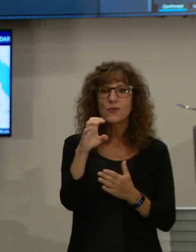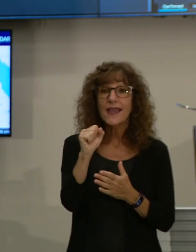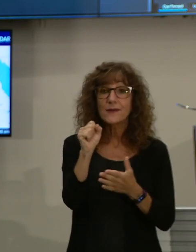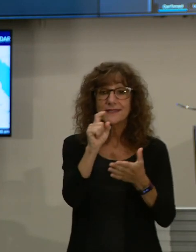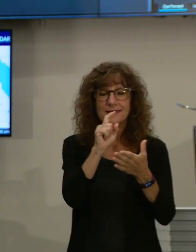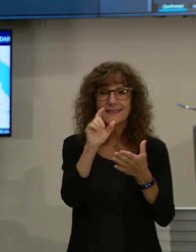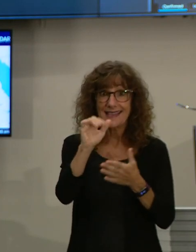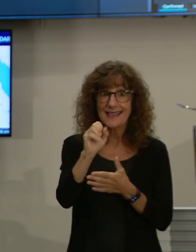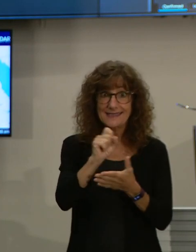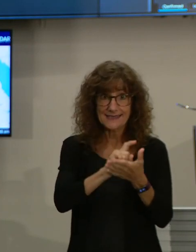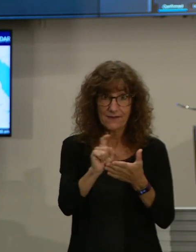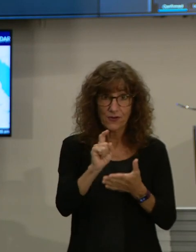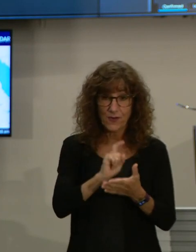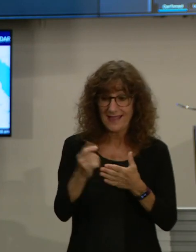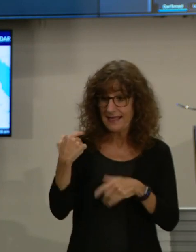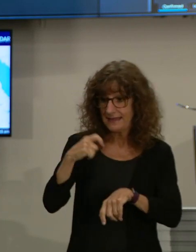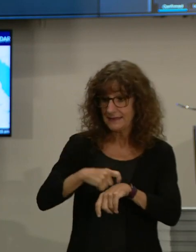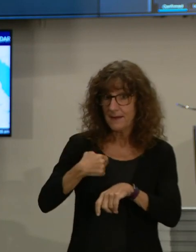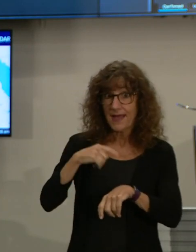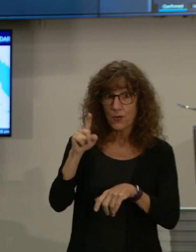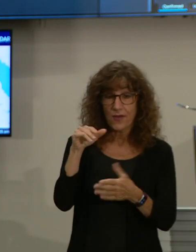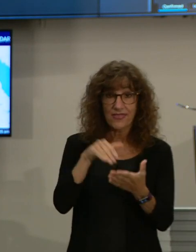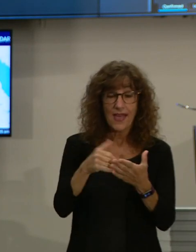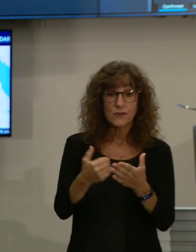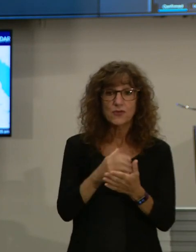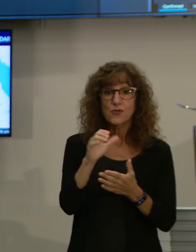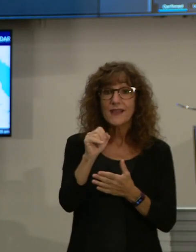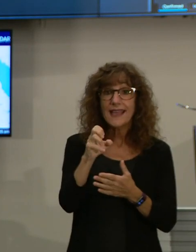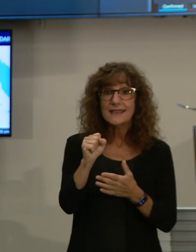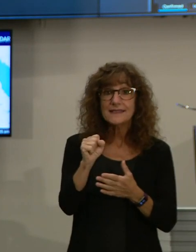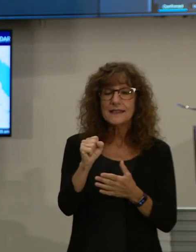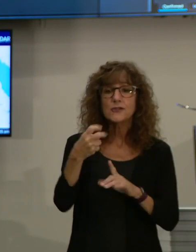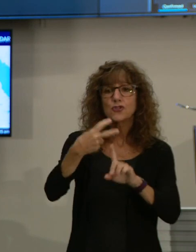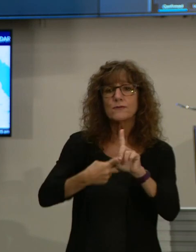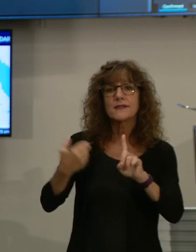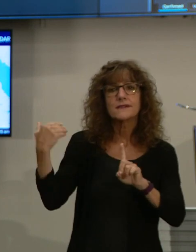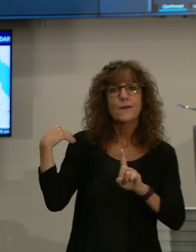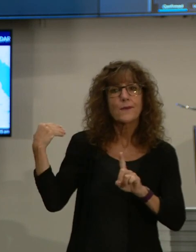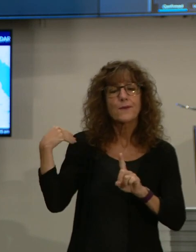week. The last time we had 1,000 new cases a week was almost 2 months ago.